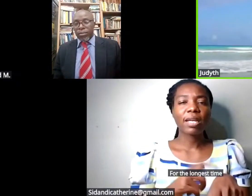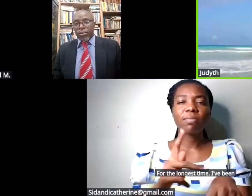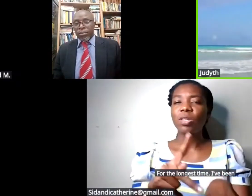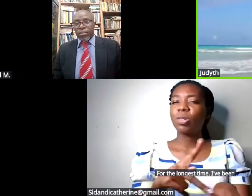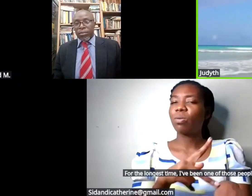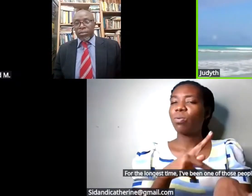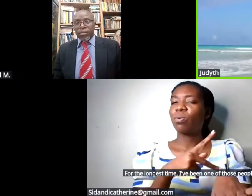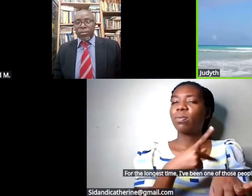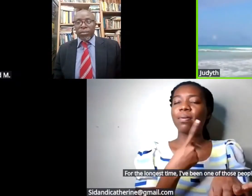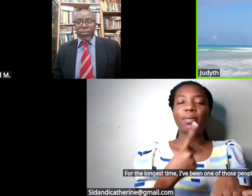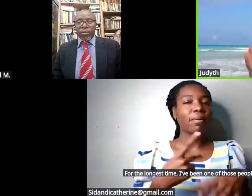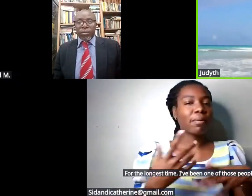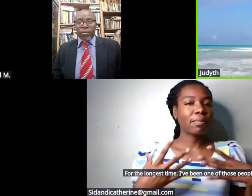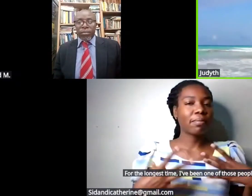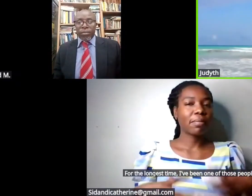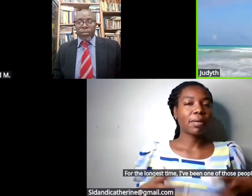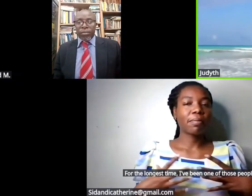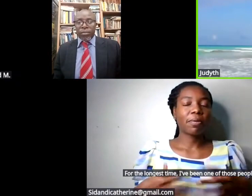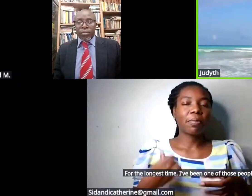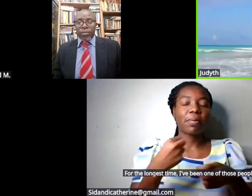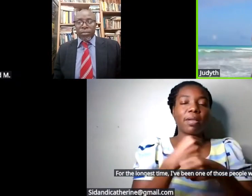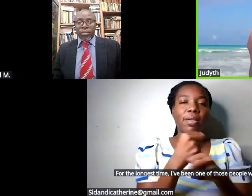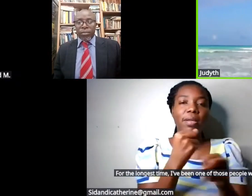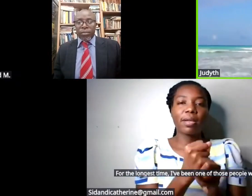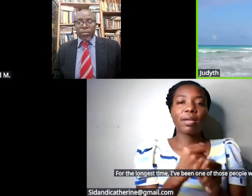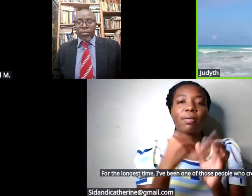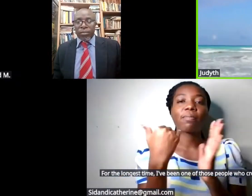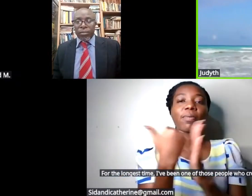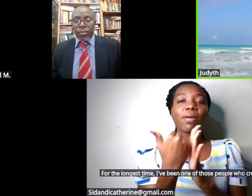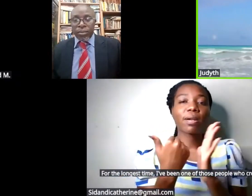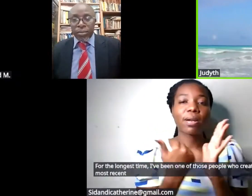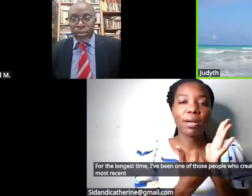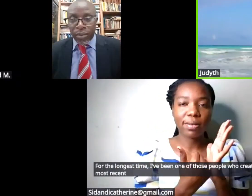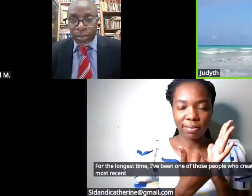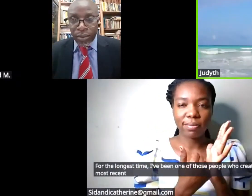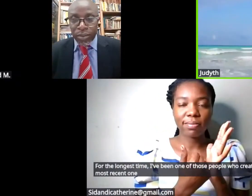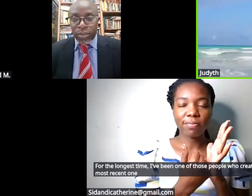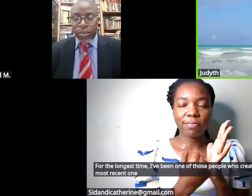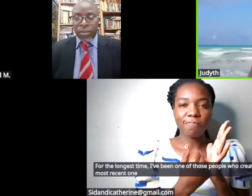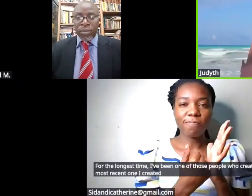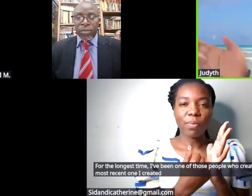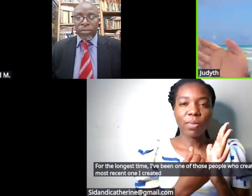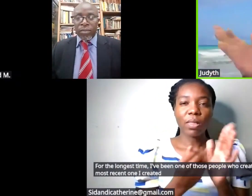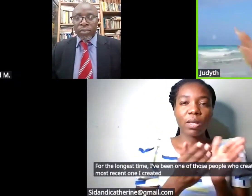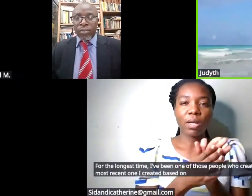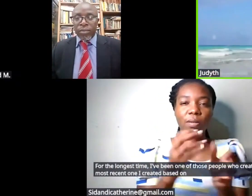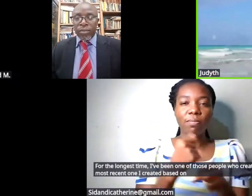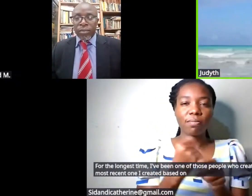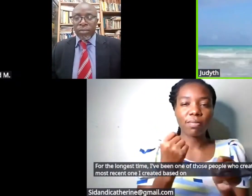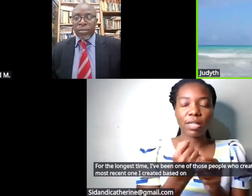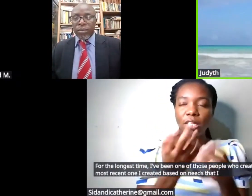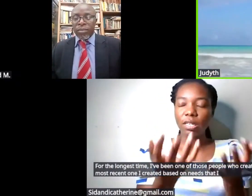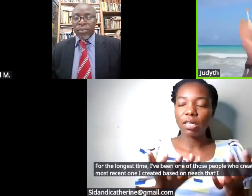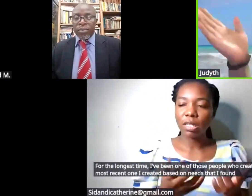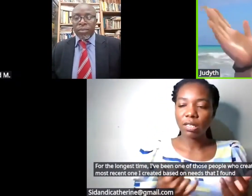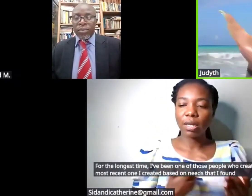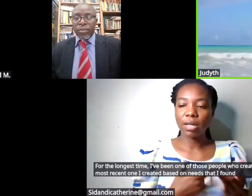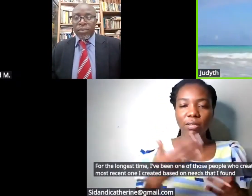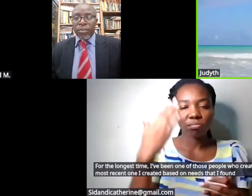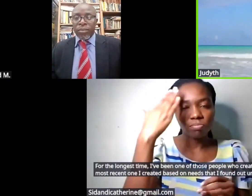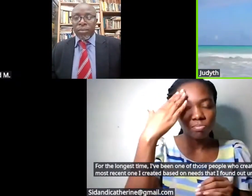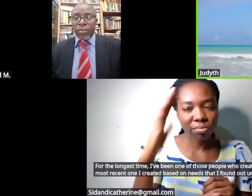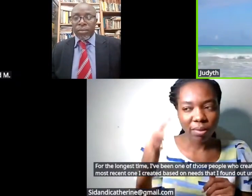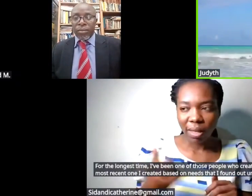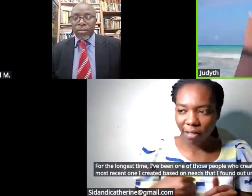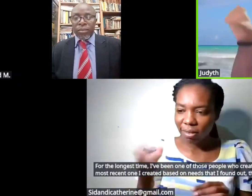who create programs. The most recent one I created based on needs that I found out. There was a client I